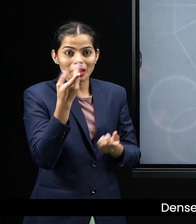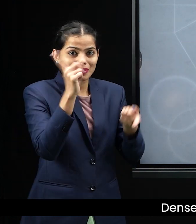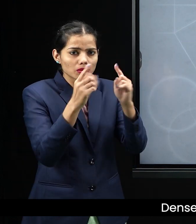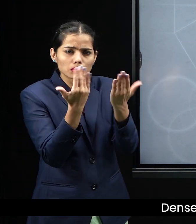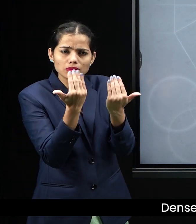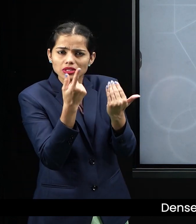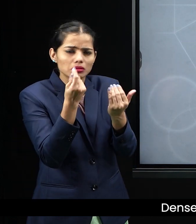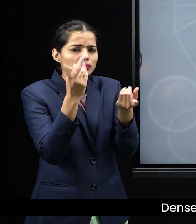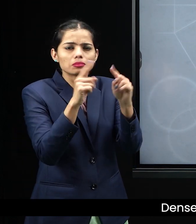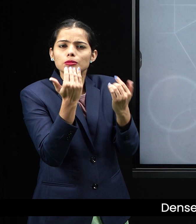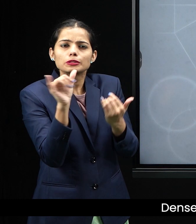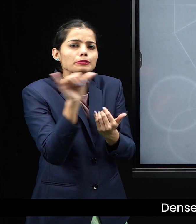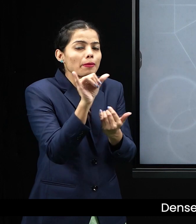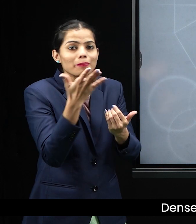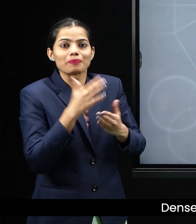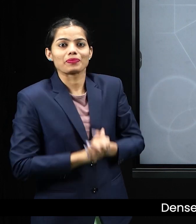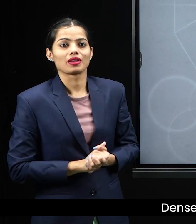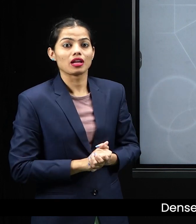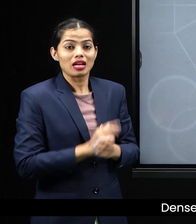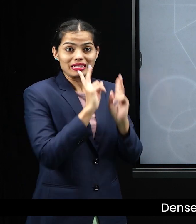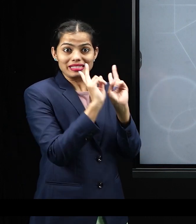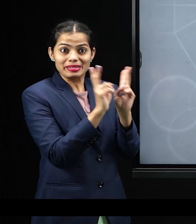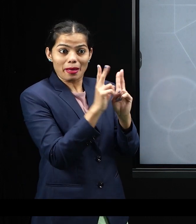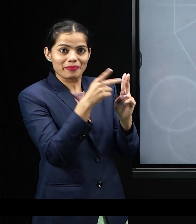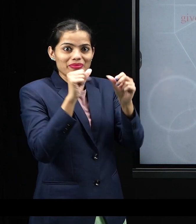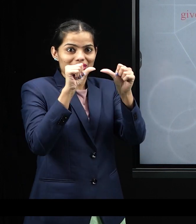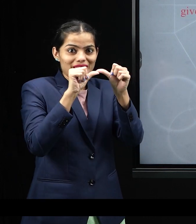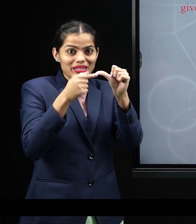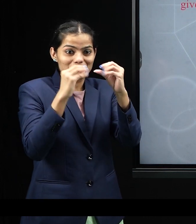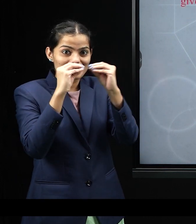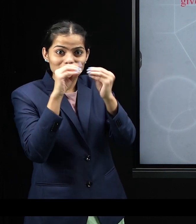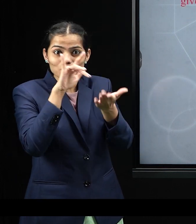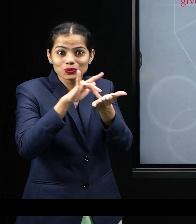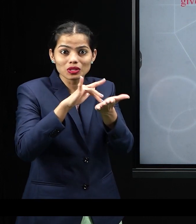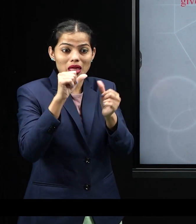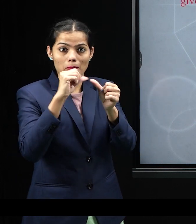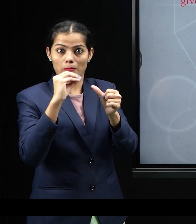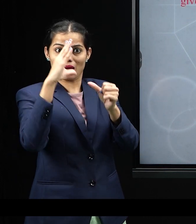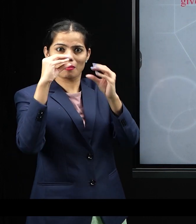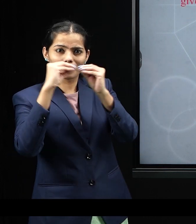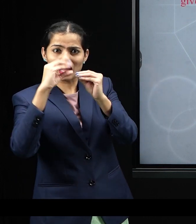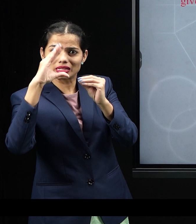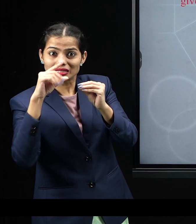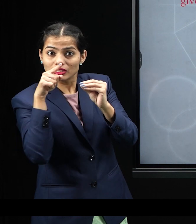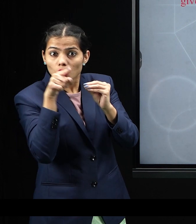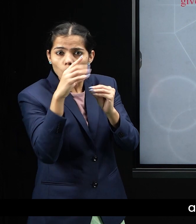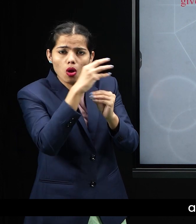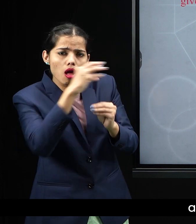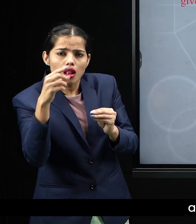Denseness property of rational numbers. Consider AB, where A greater than B and their